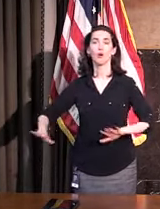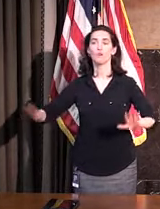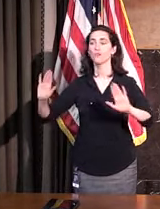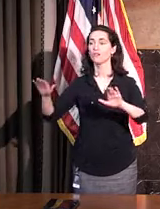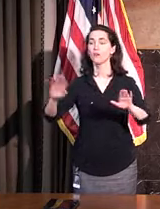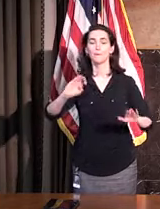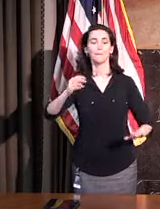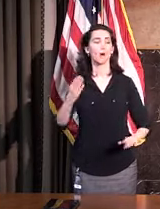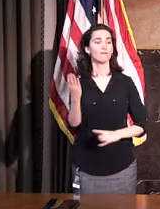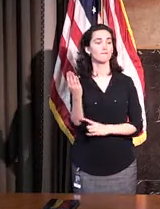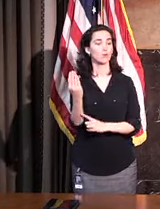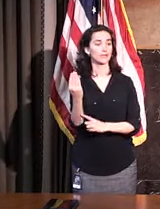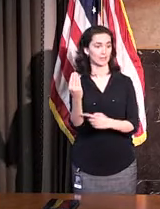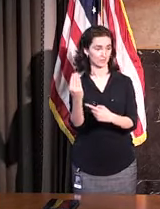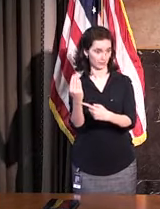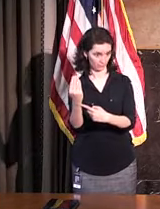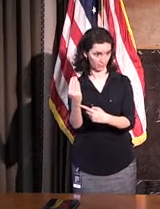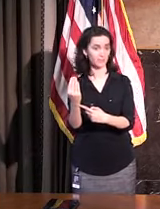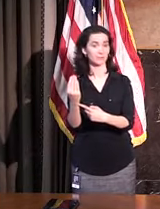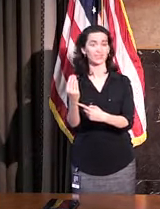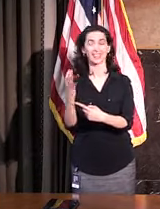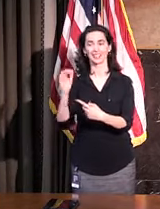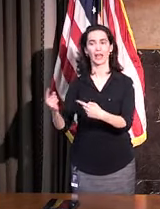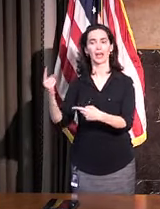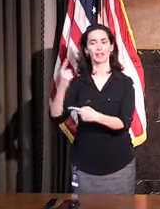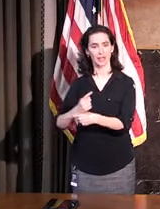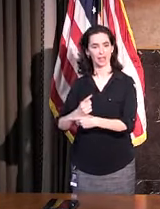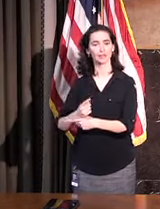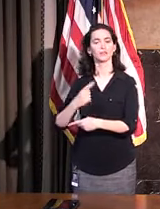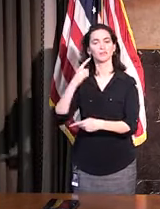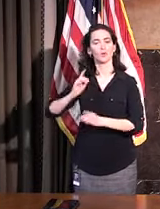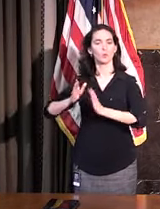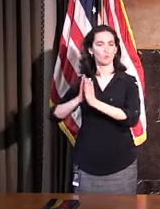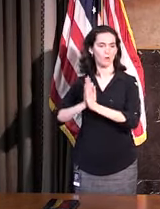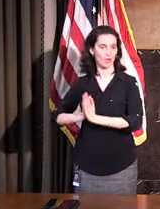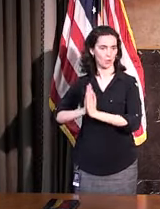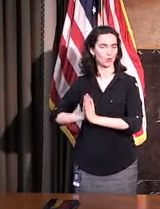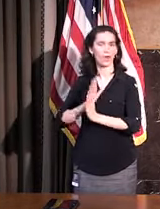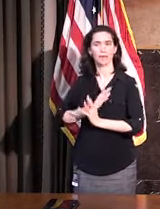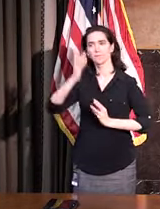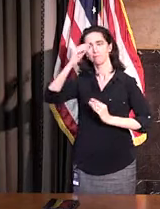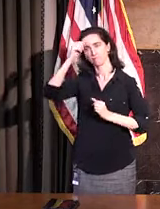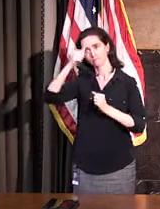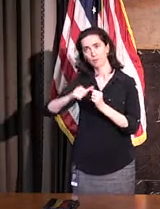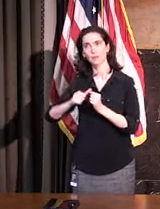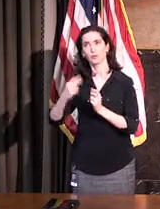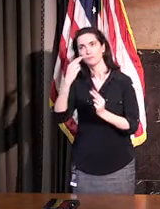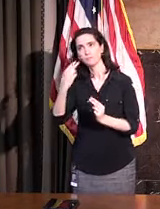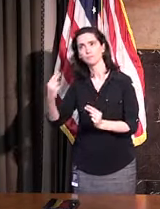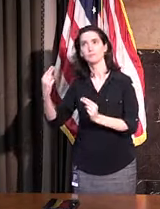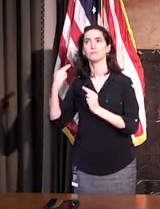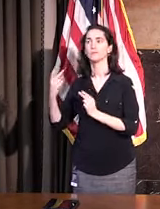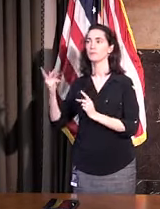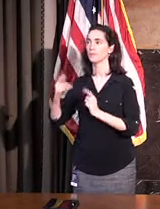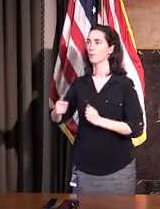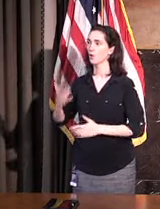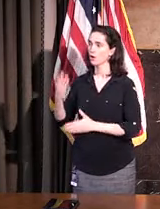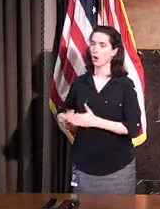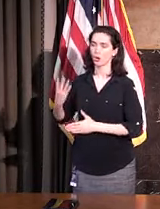on March the 14th to observe a day of prayer and remembrance for all of those whose lives have been lost